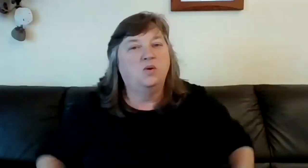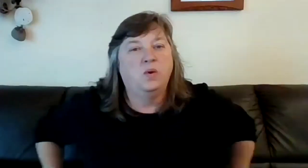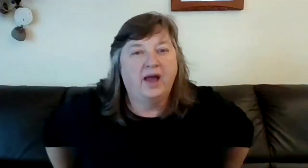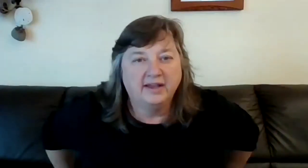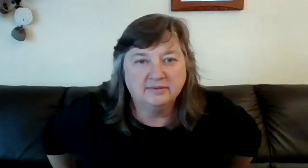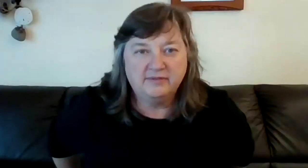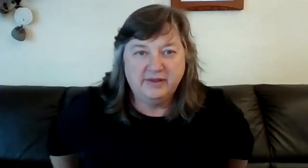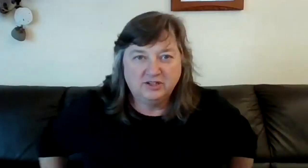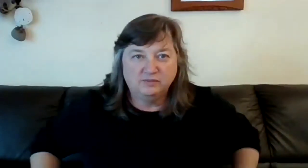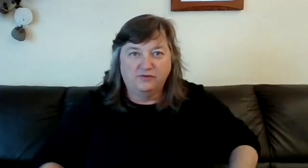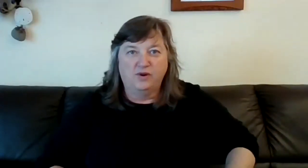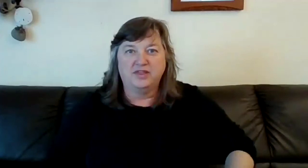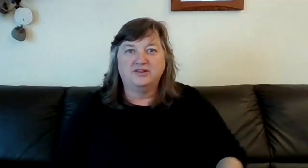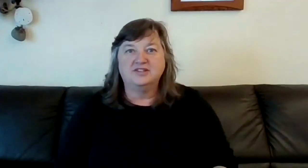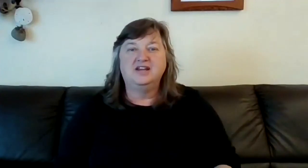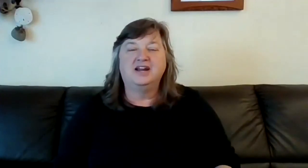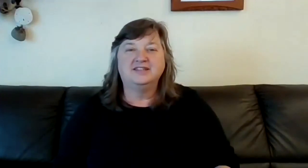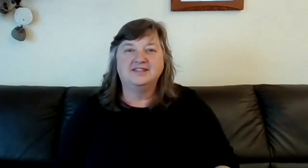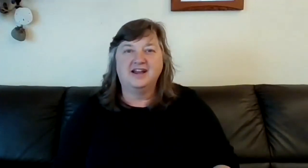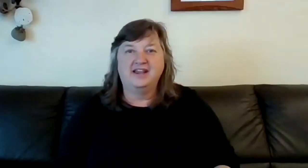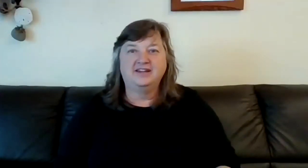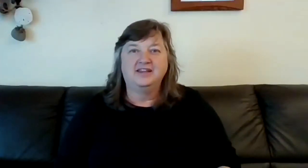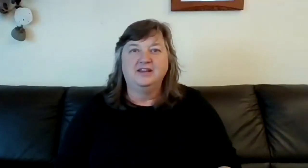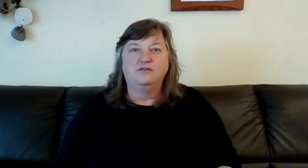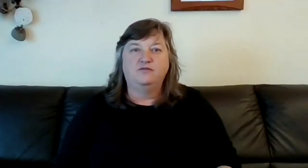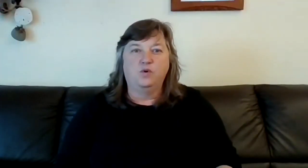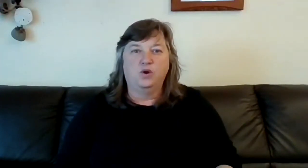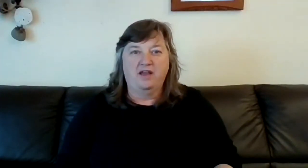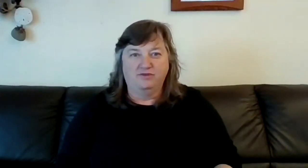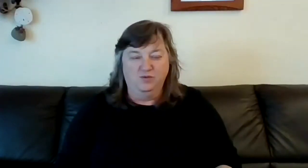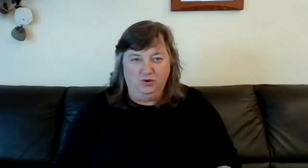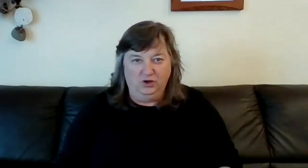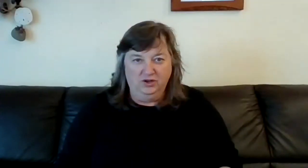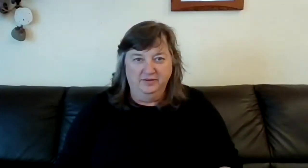So as we've mentioned before, there's not a sign for every word,